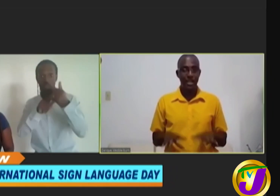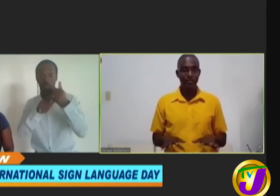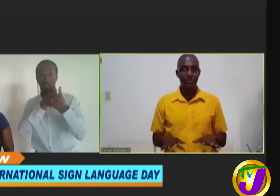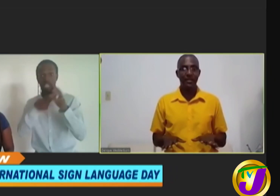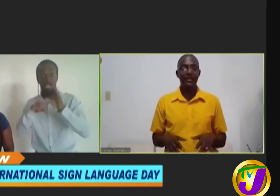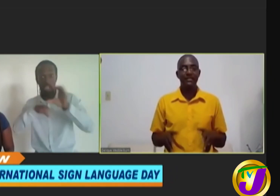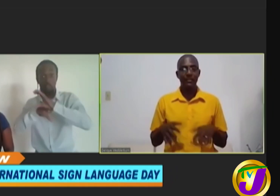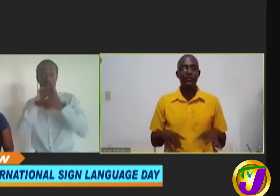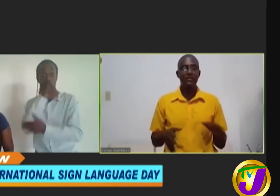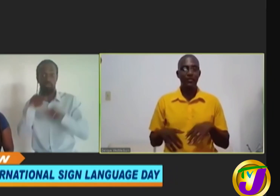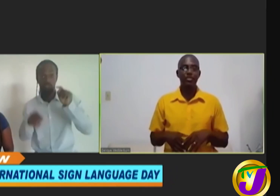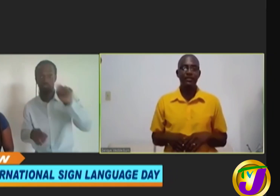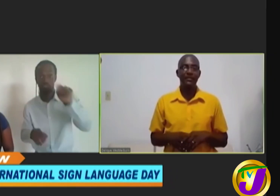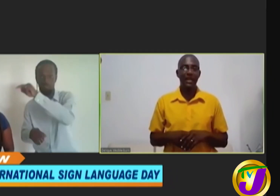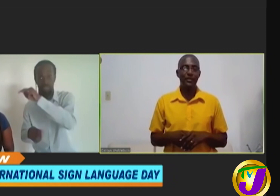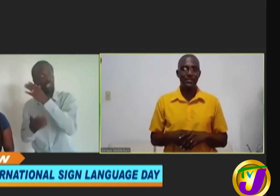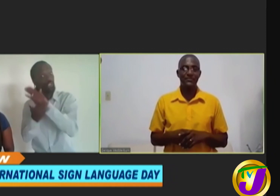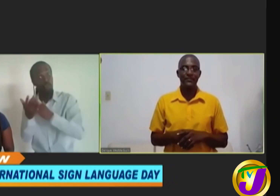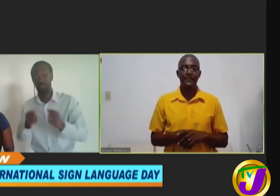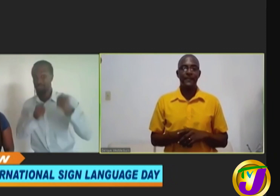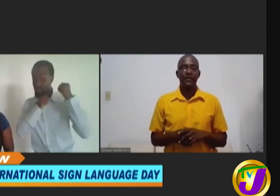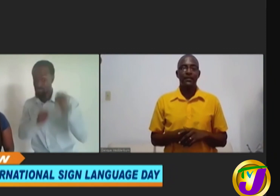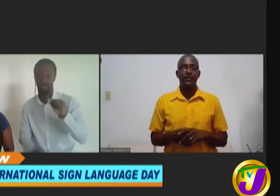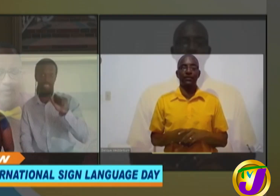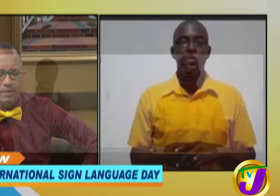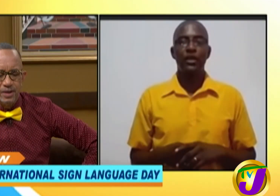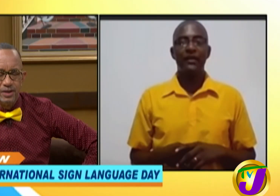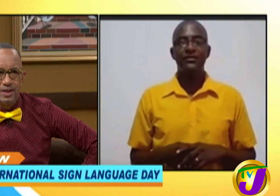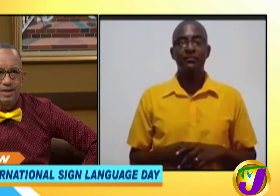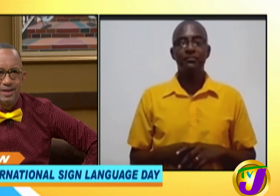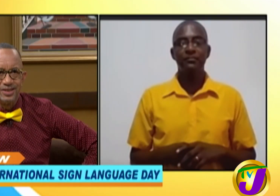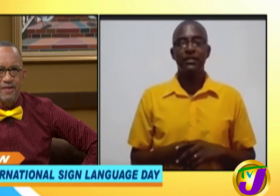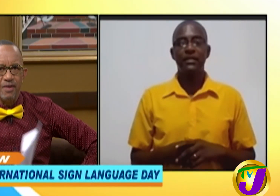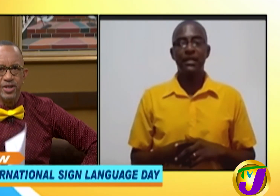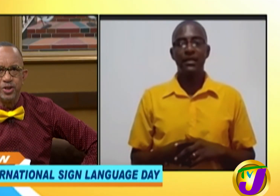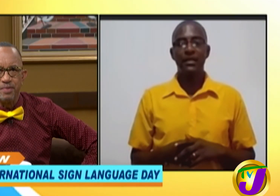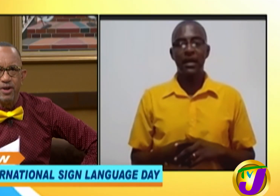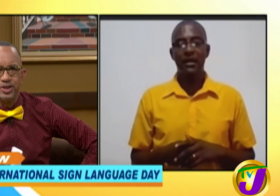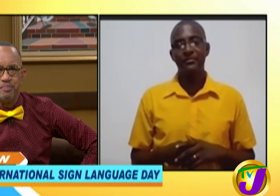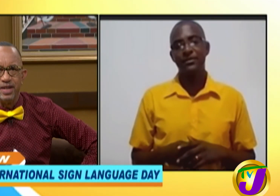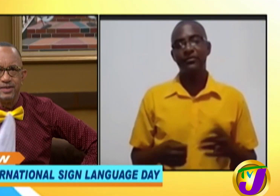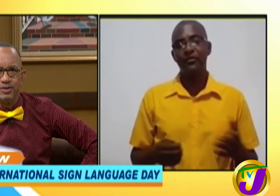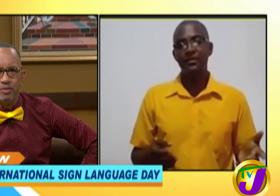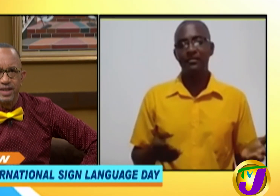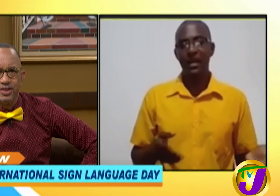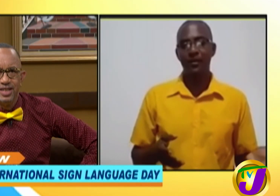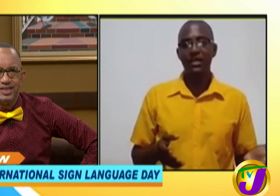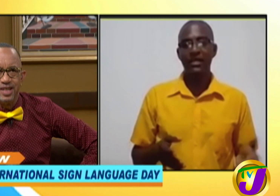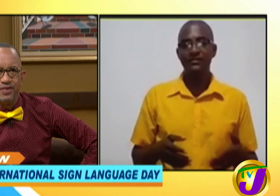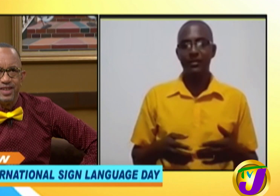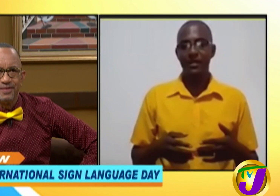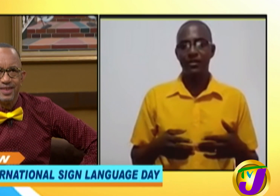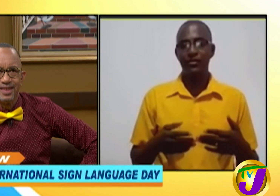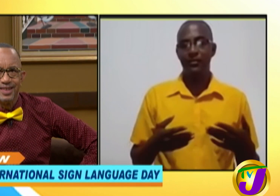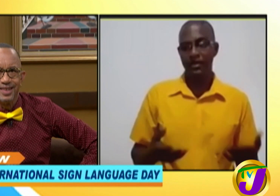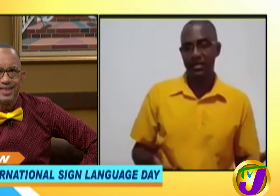Language here in Jamaica, it is influenced by those three different languages. Okay. Steph, so you have some. Steph, I want to jump in and go back to